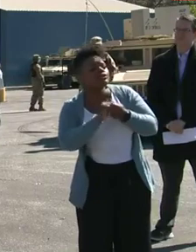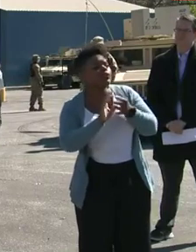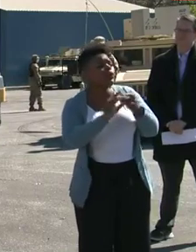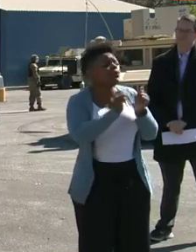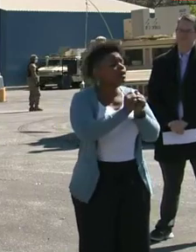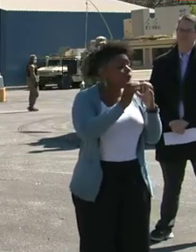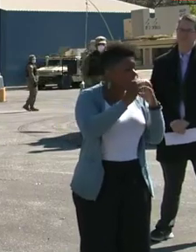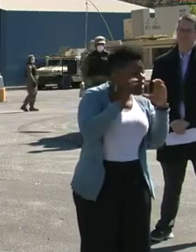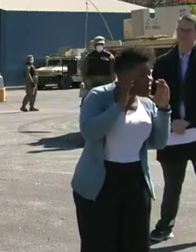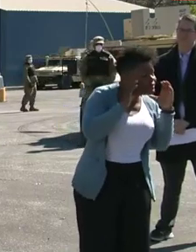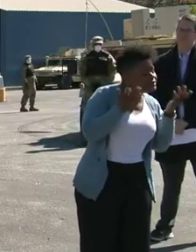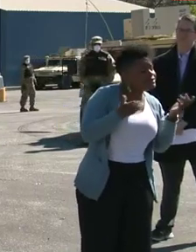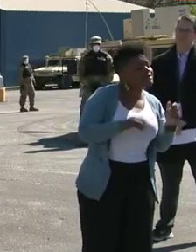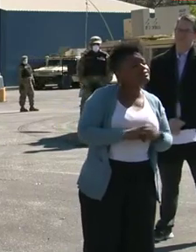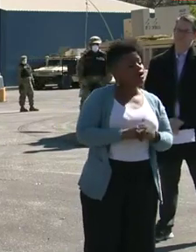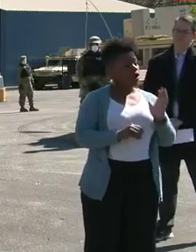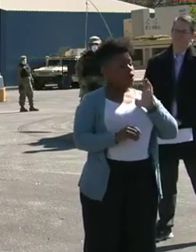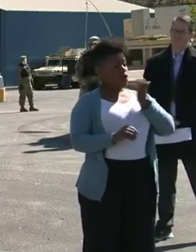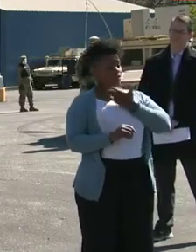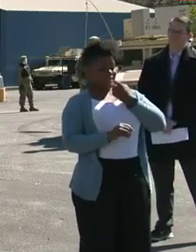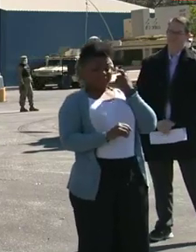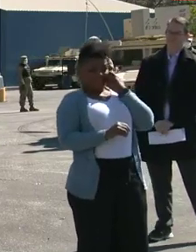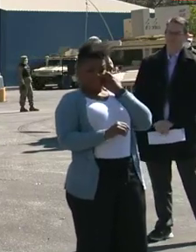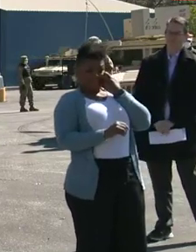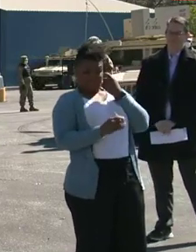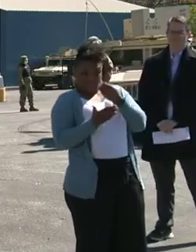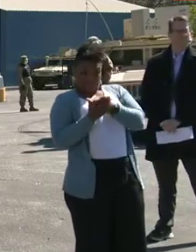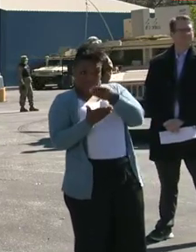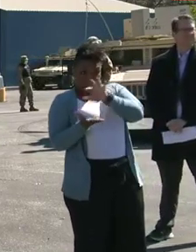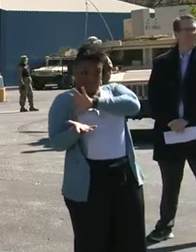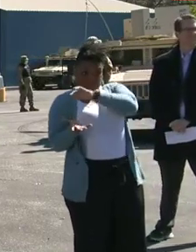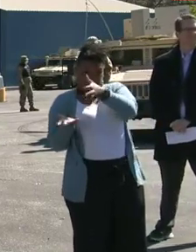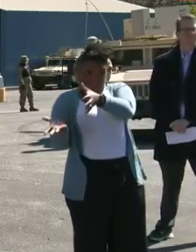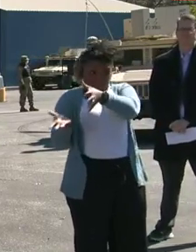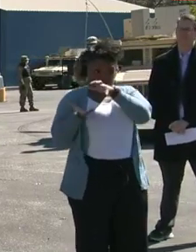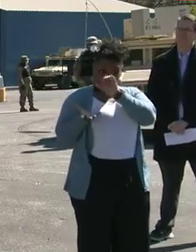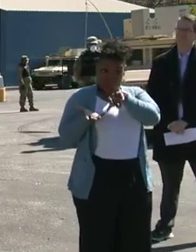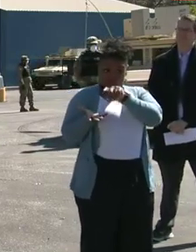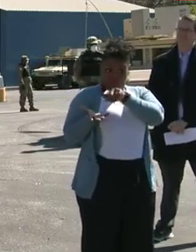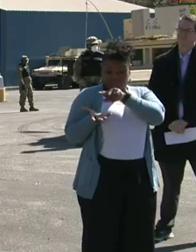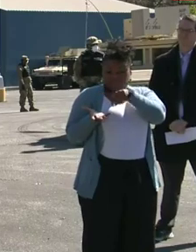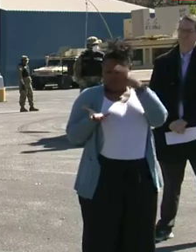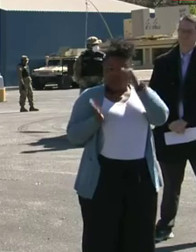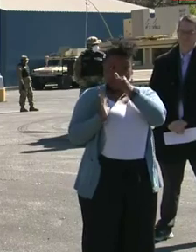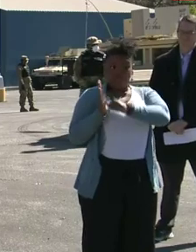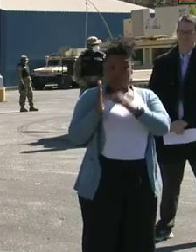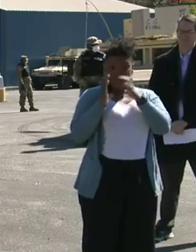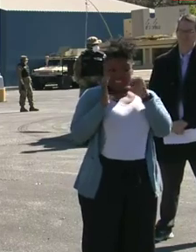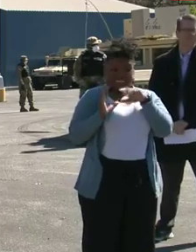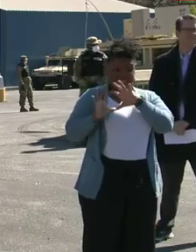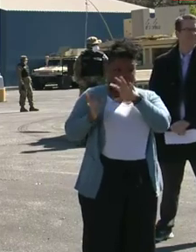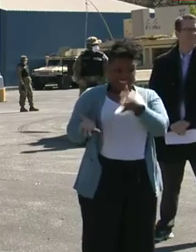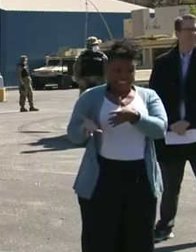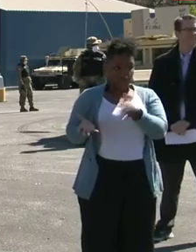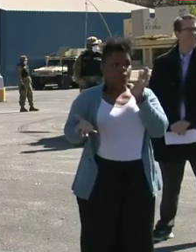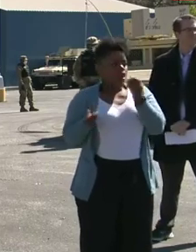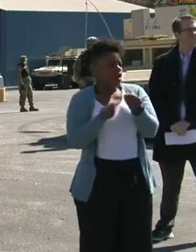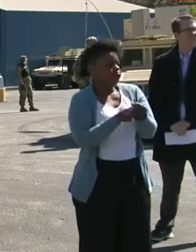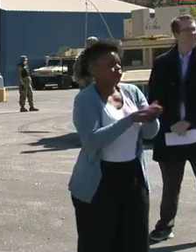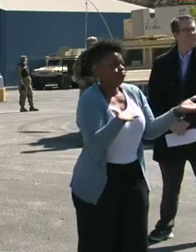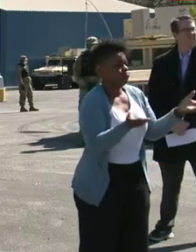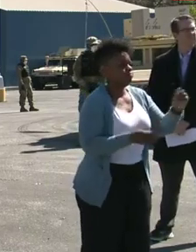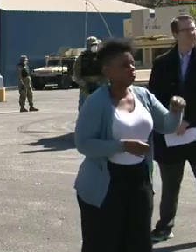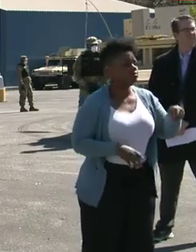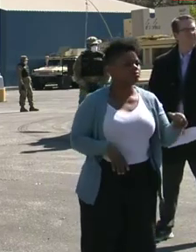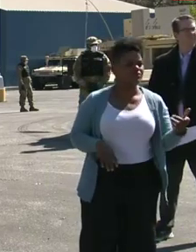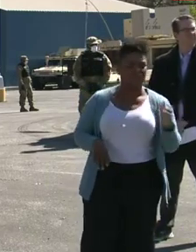recent procurement is to try to get all of our frontline employees the surgical mask. And when we have those, we'll distribute them. Mayor, do you not have